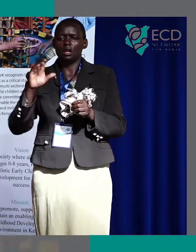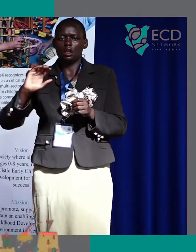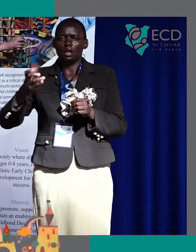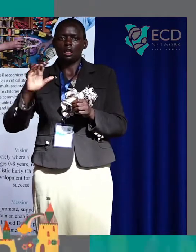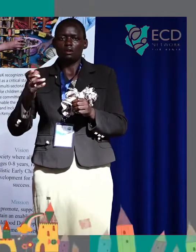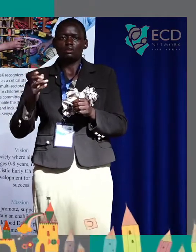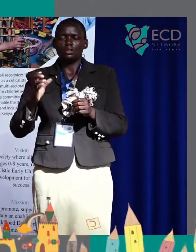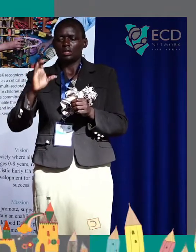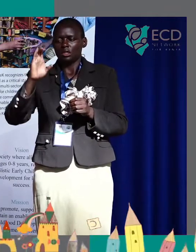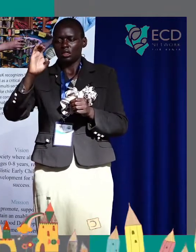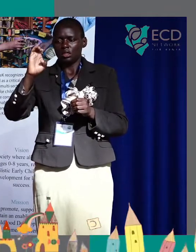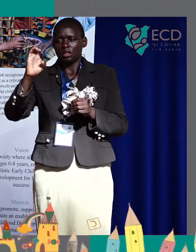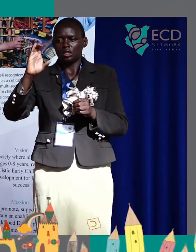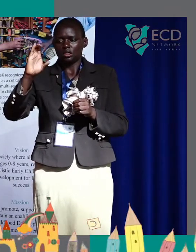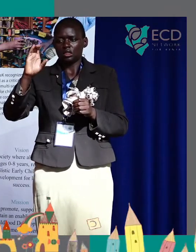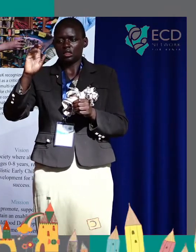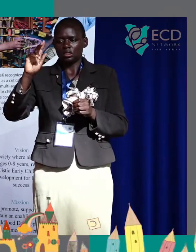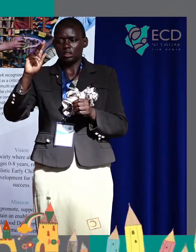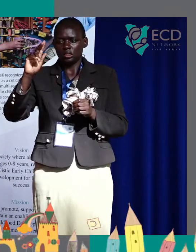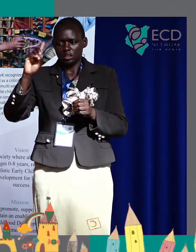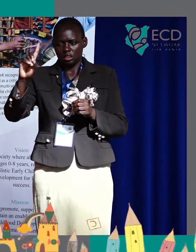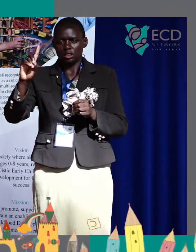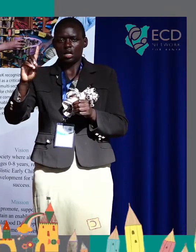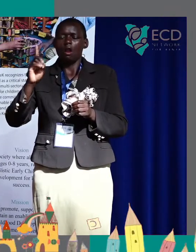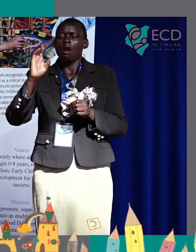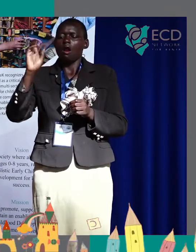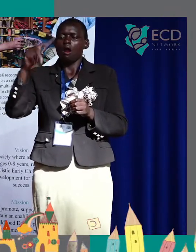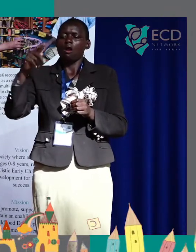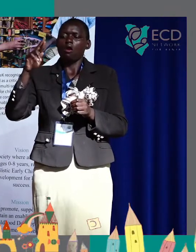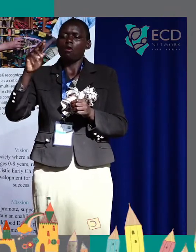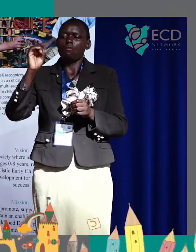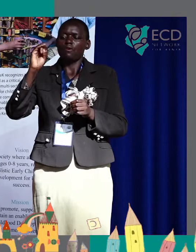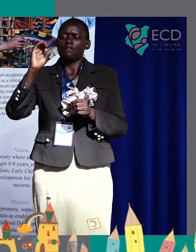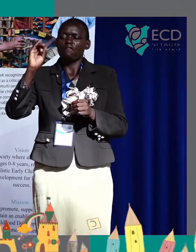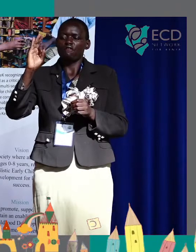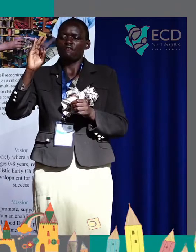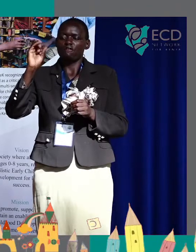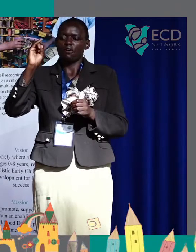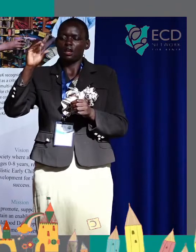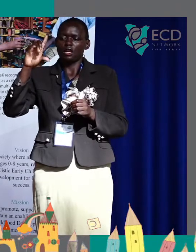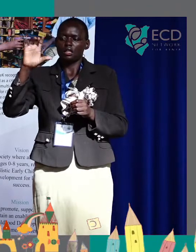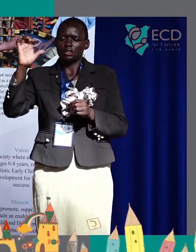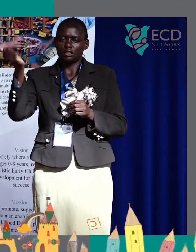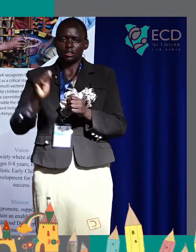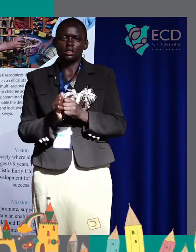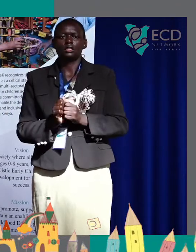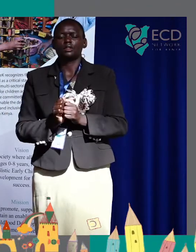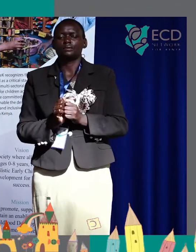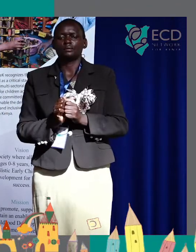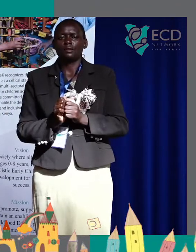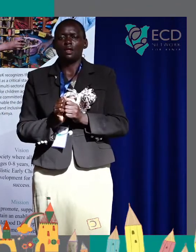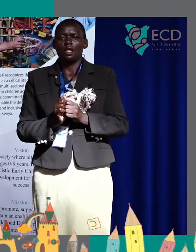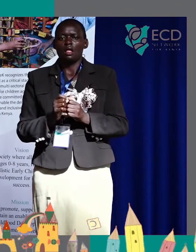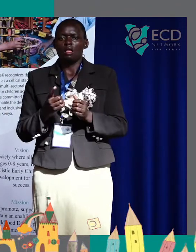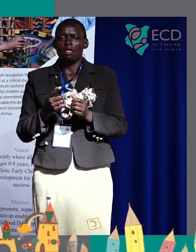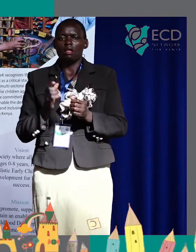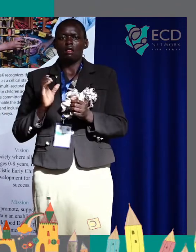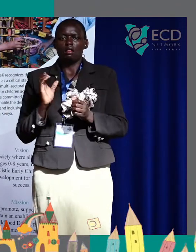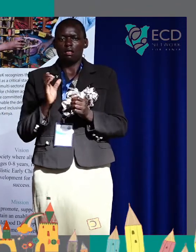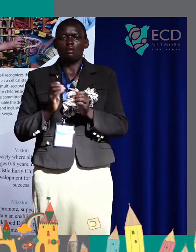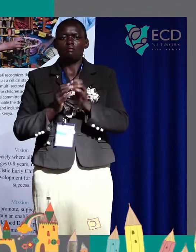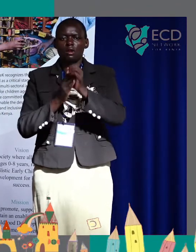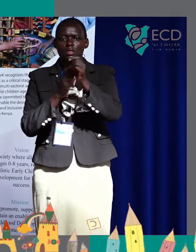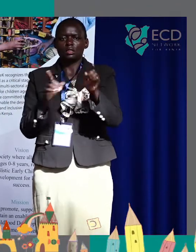profiles. And so this will be a very useful session that will again be led by